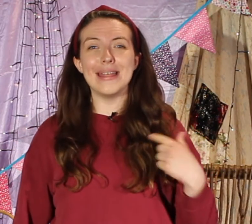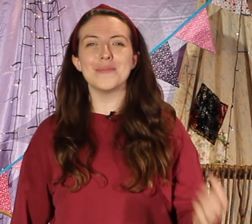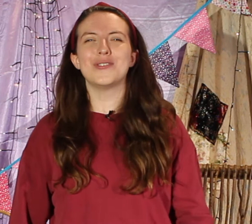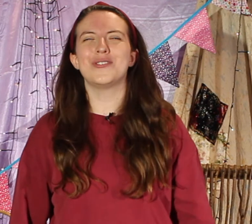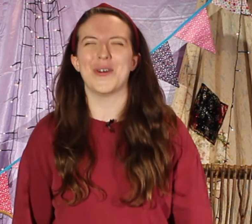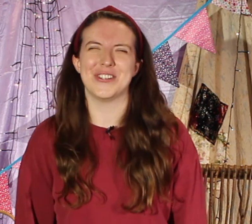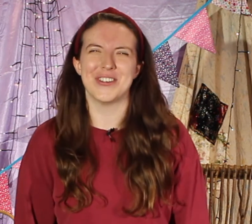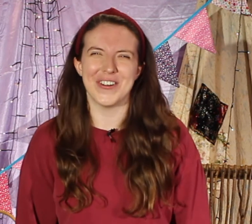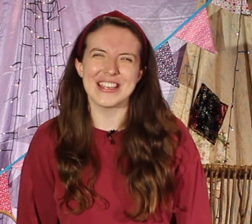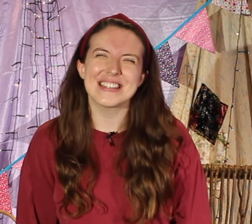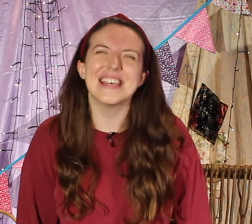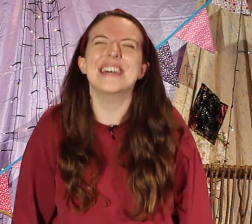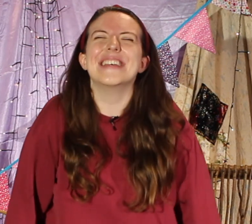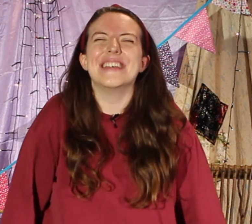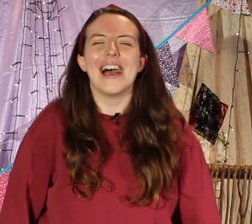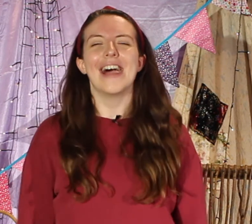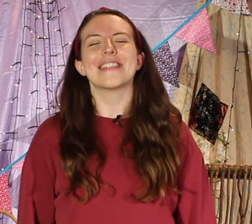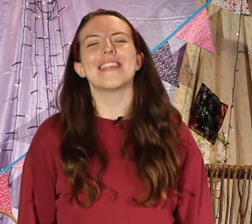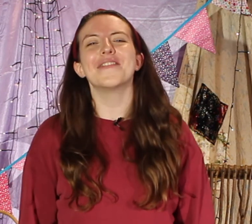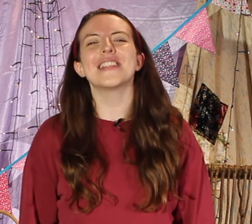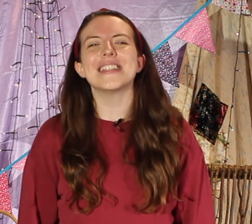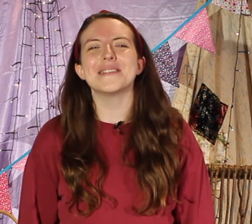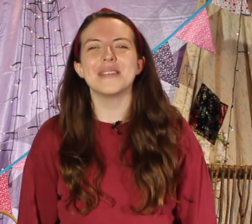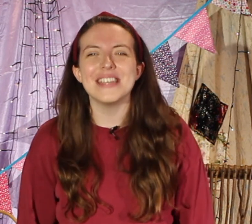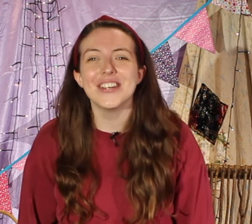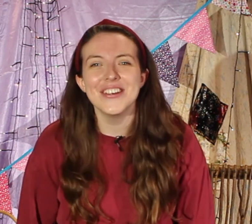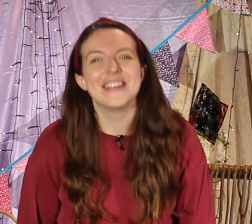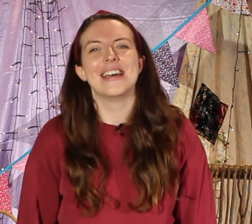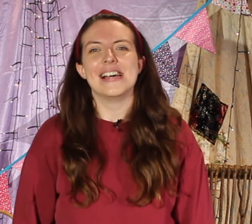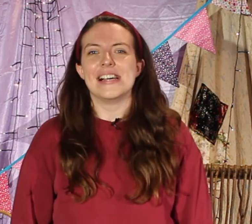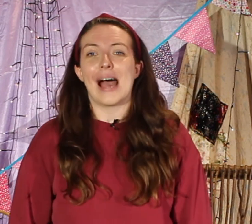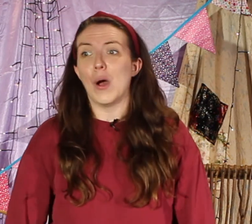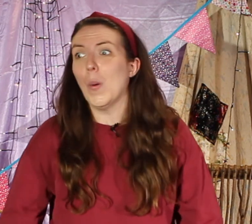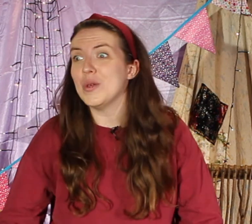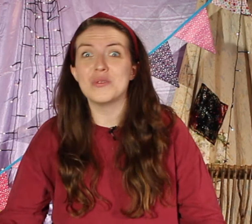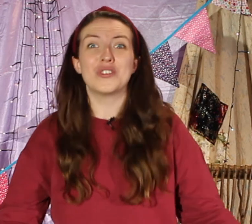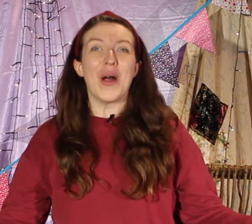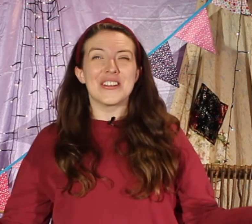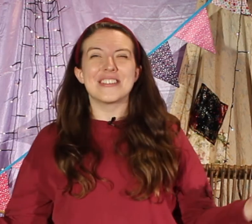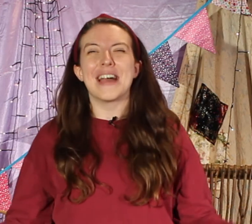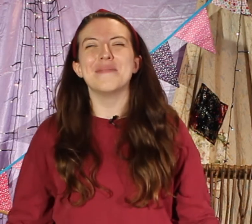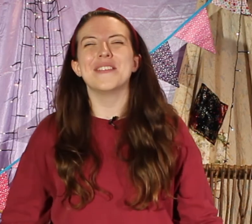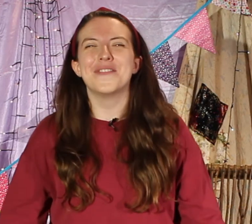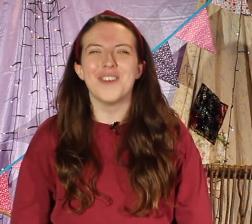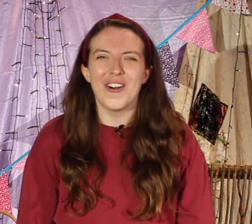name's Tortoise. Lovely to meet you. I hope you enjoy your time in the